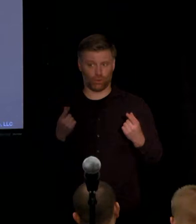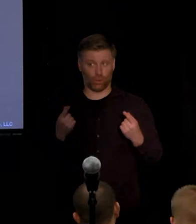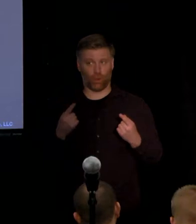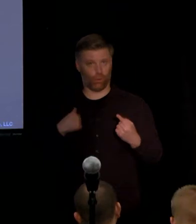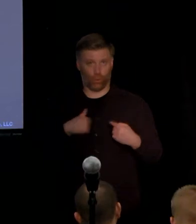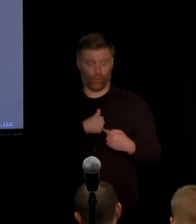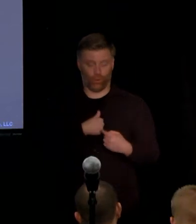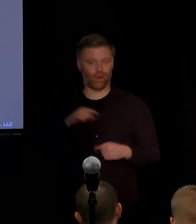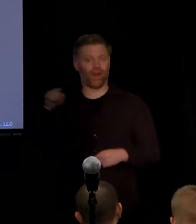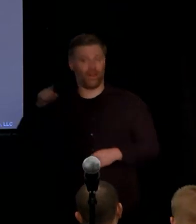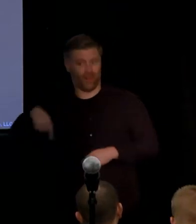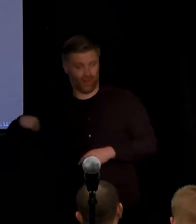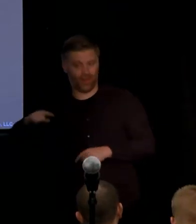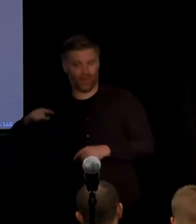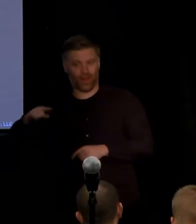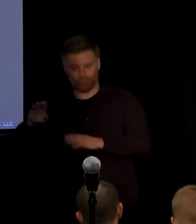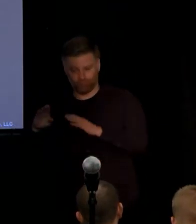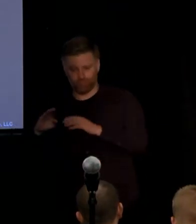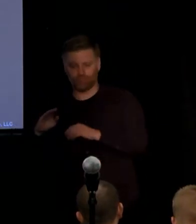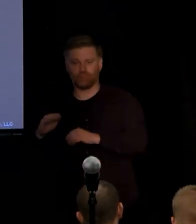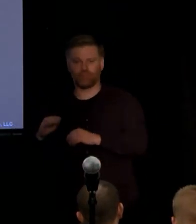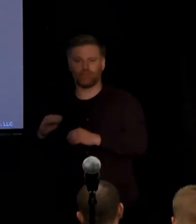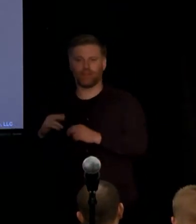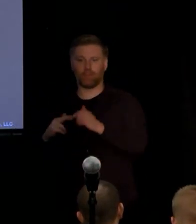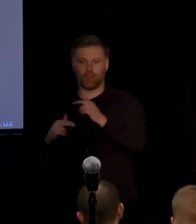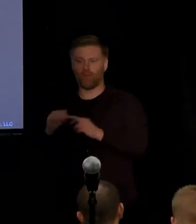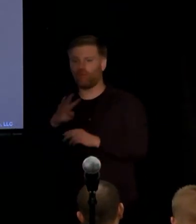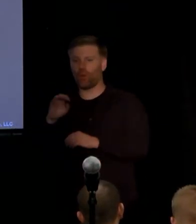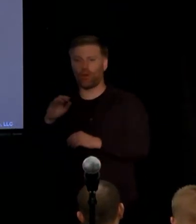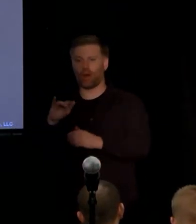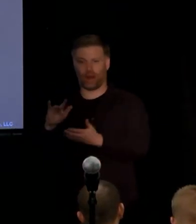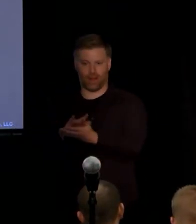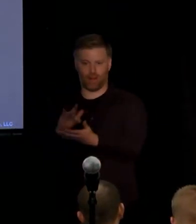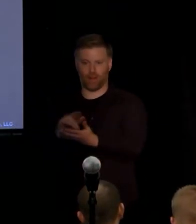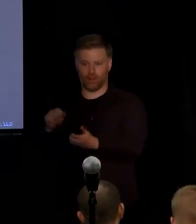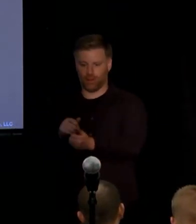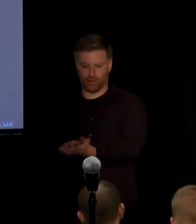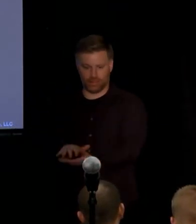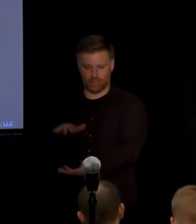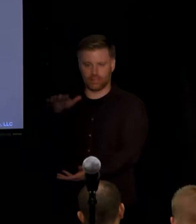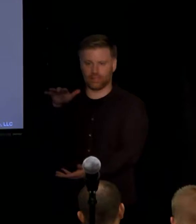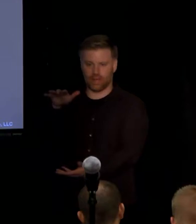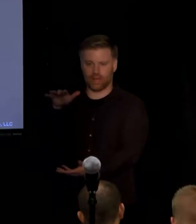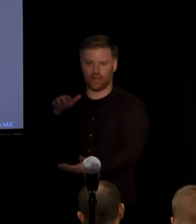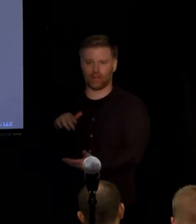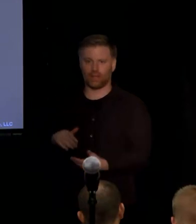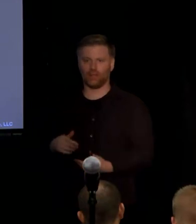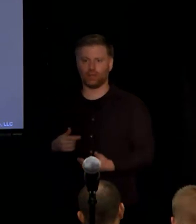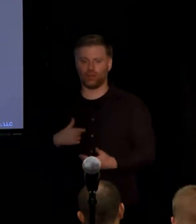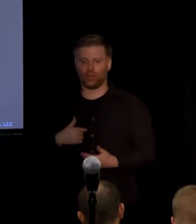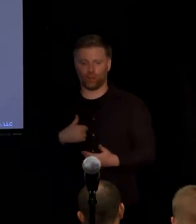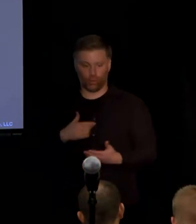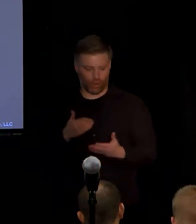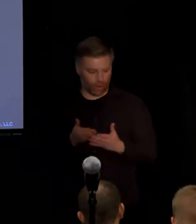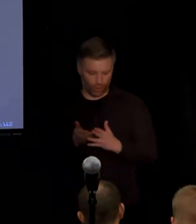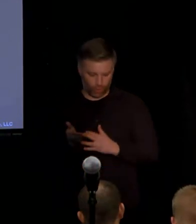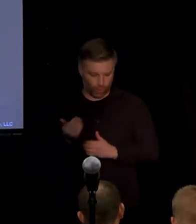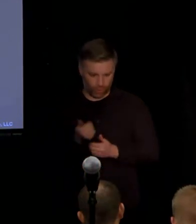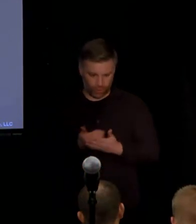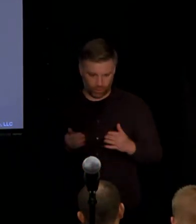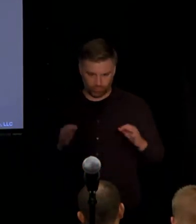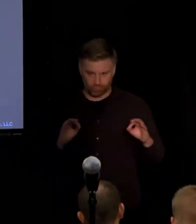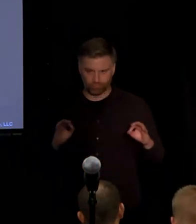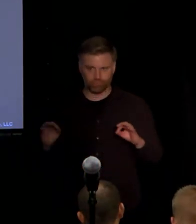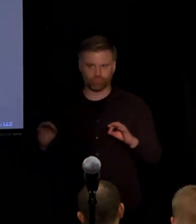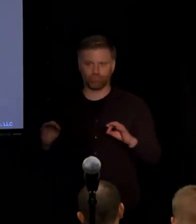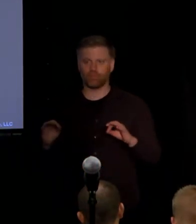they built 400 iPads, had them created and stacked. They had gone through the white screens,